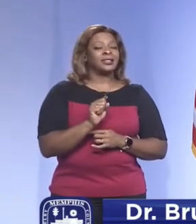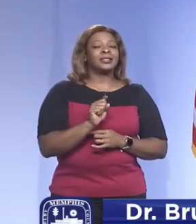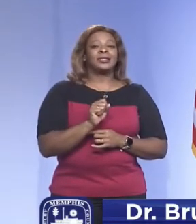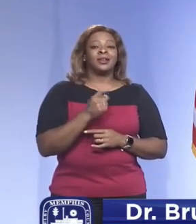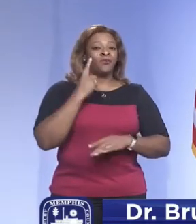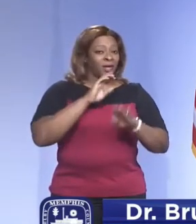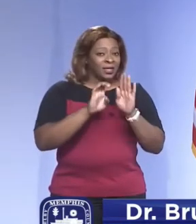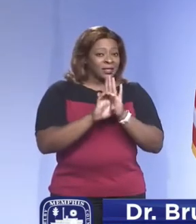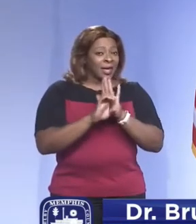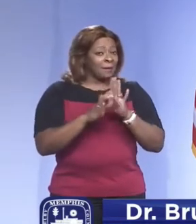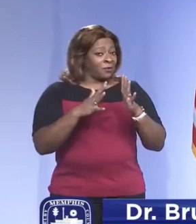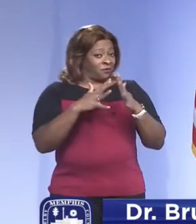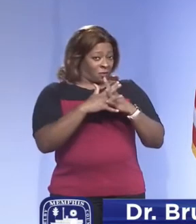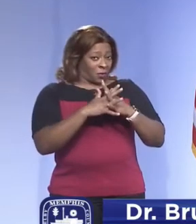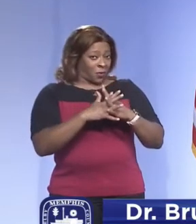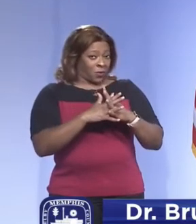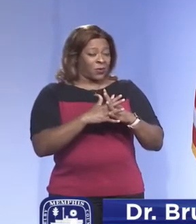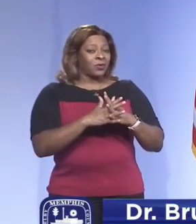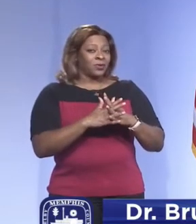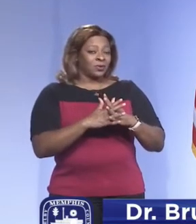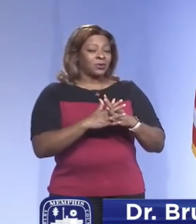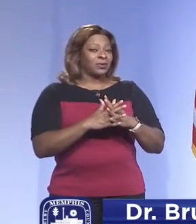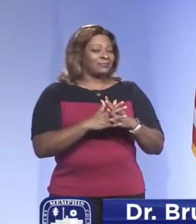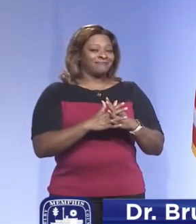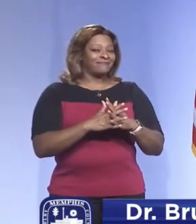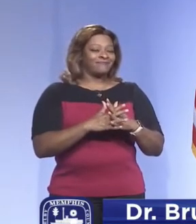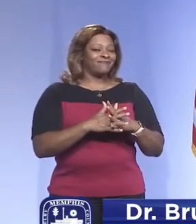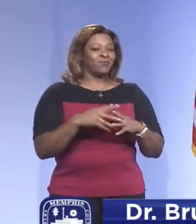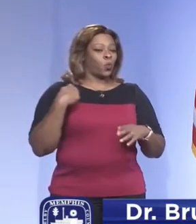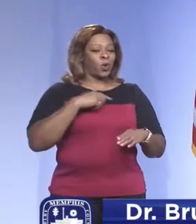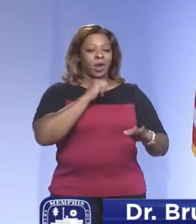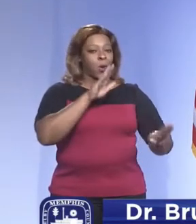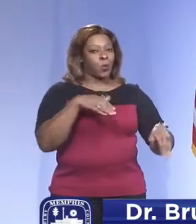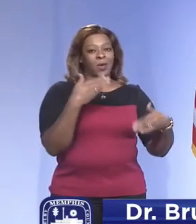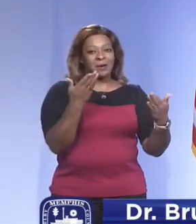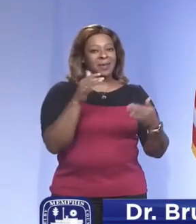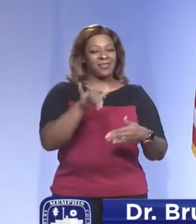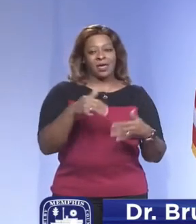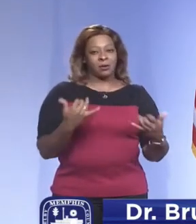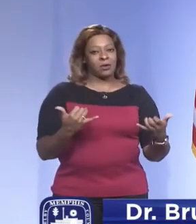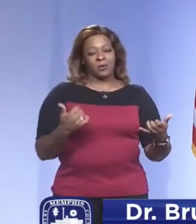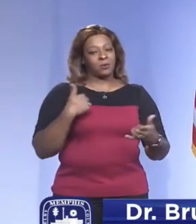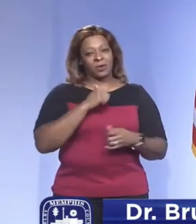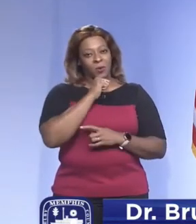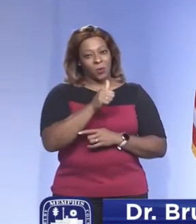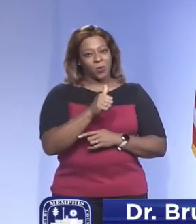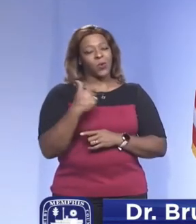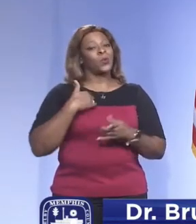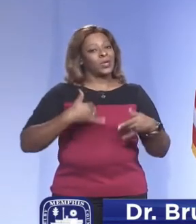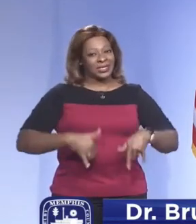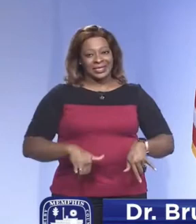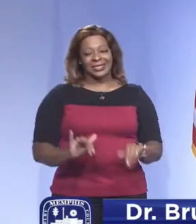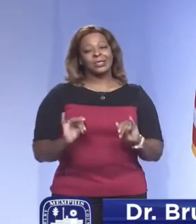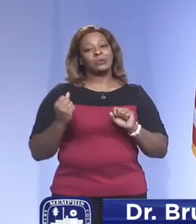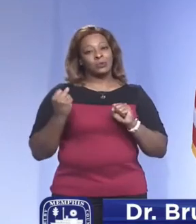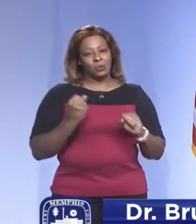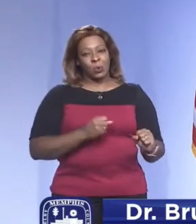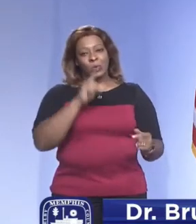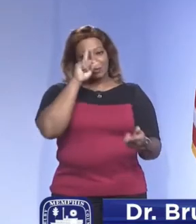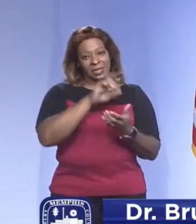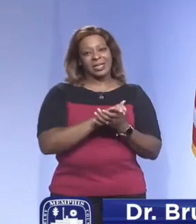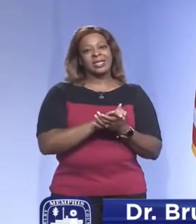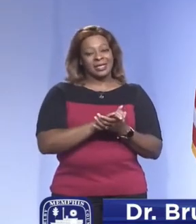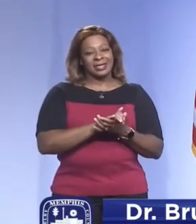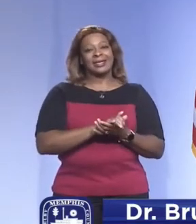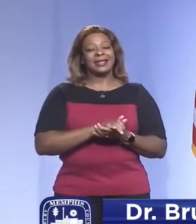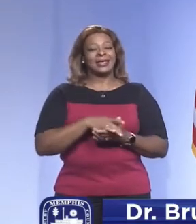such as football, is not recommended at this time. We still believe that